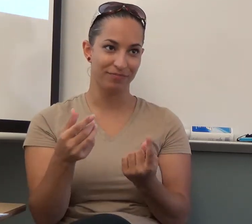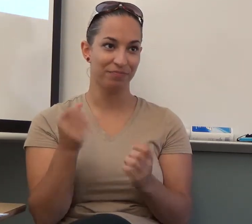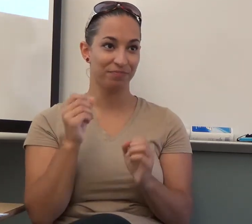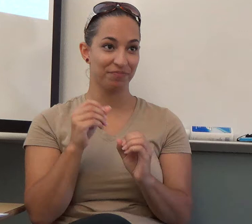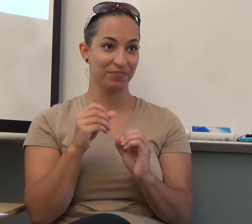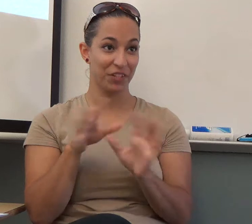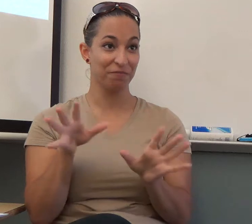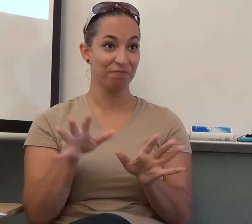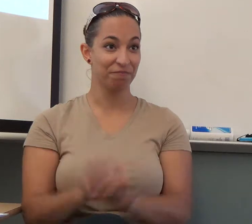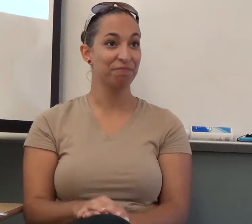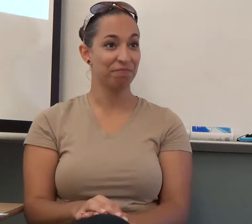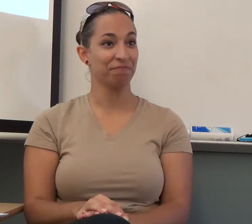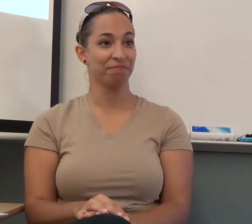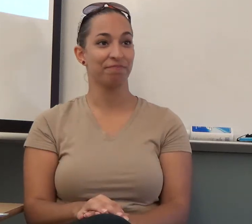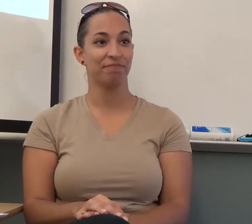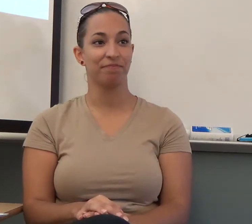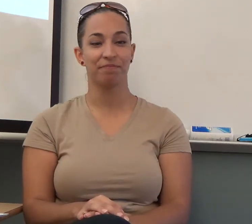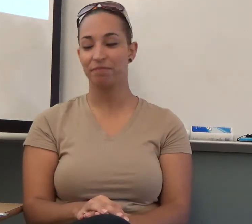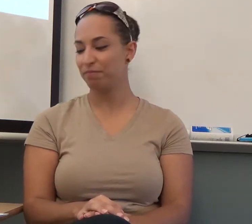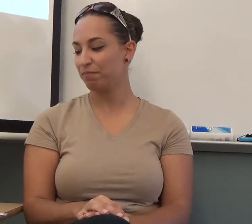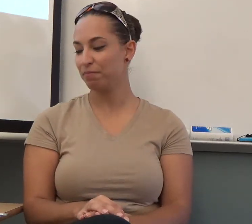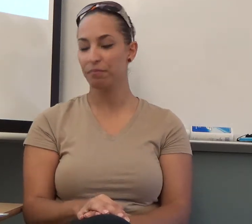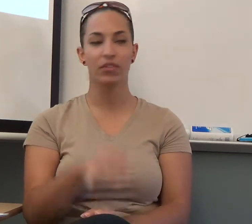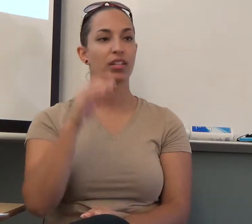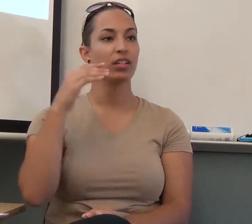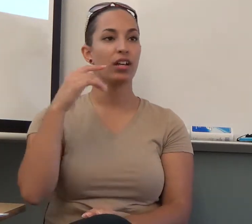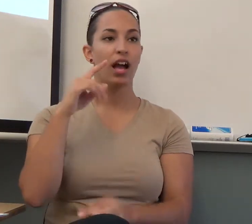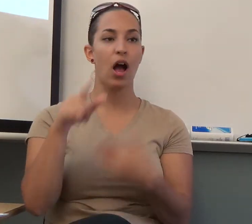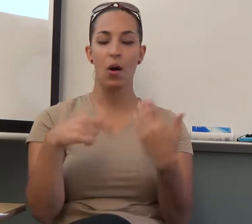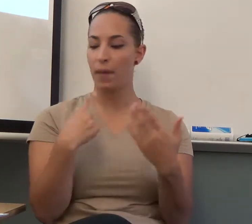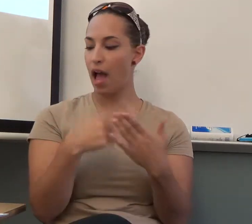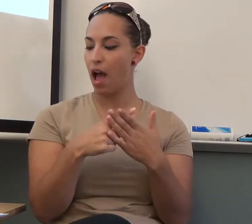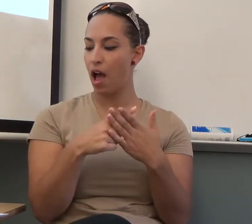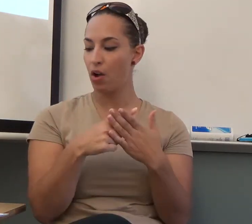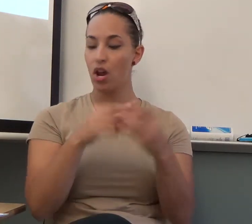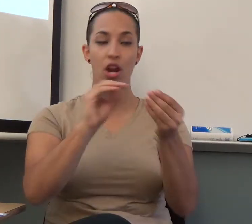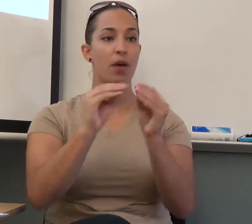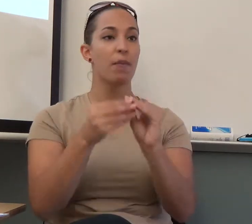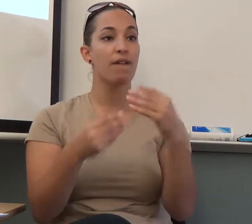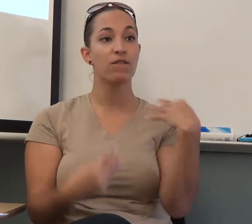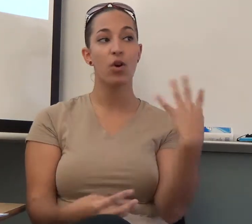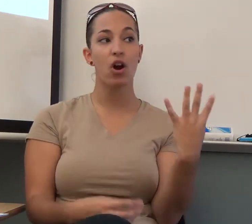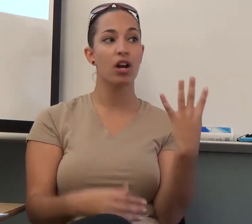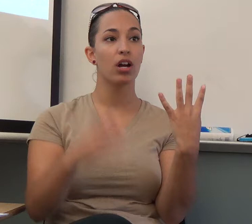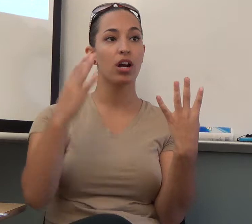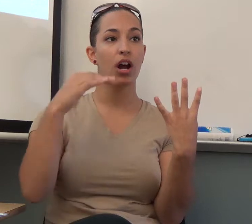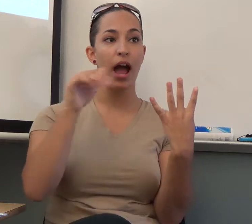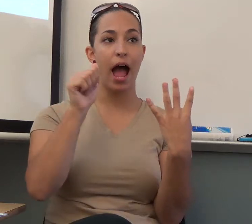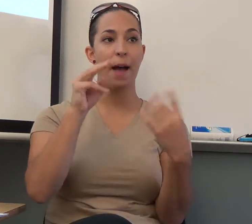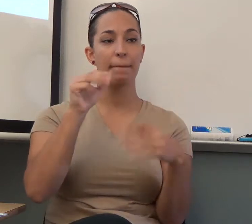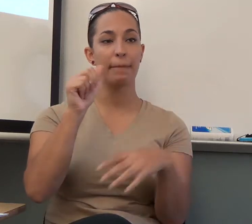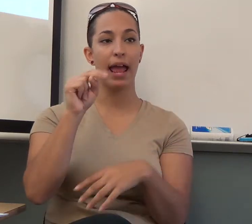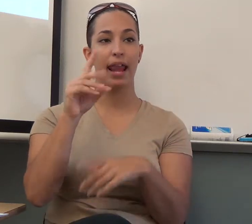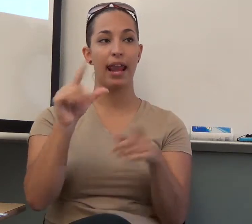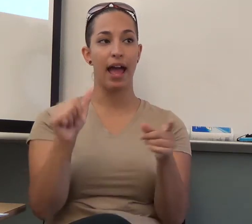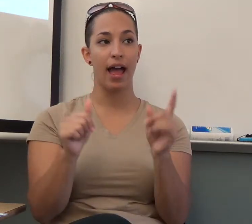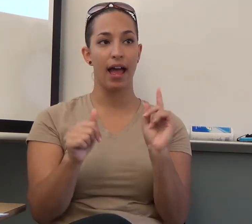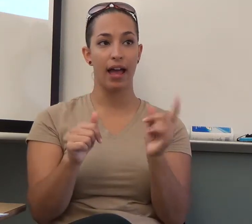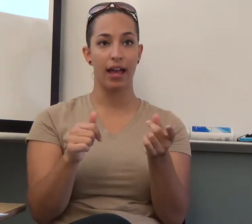How about 4. how about number 4? Amanda, you're rocking it today. Help me out here. Monarchs, I